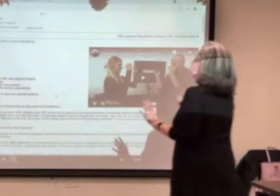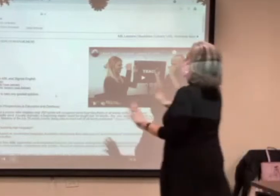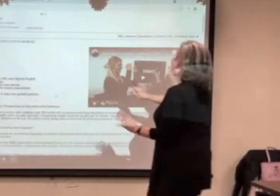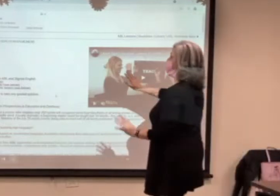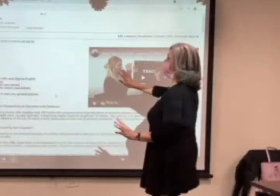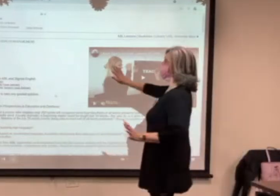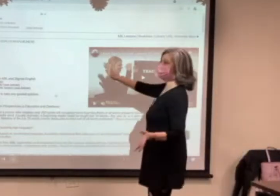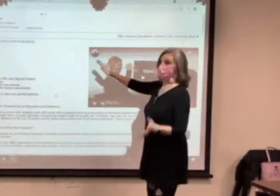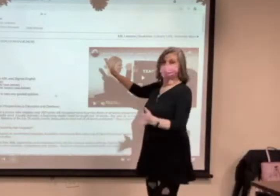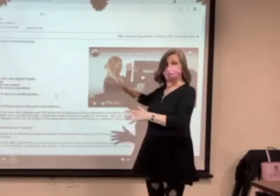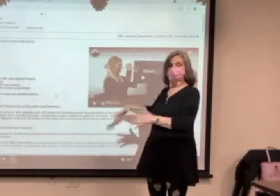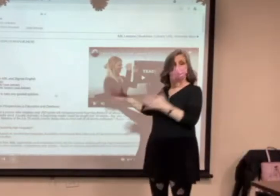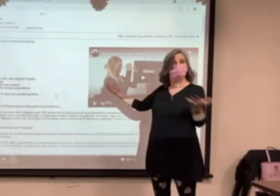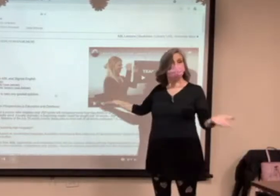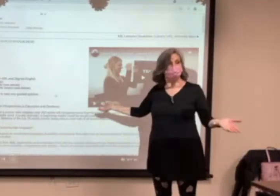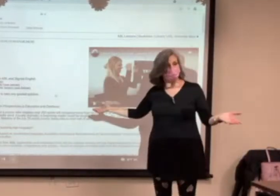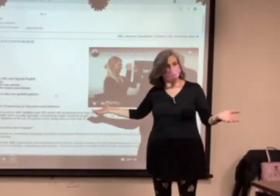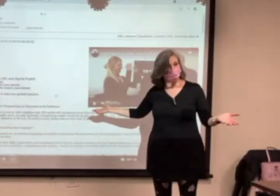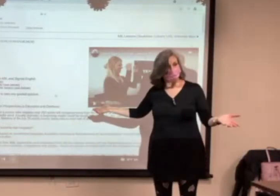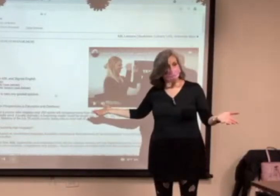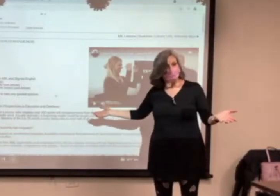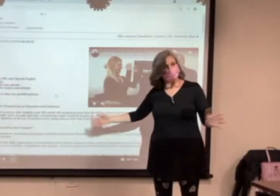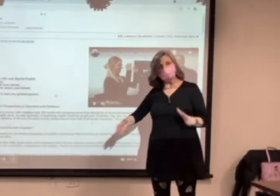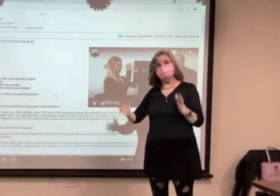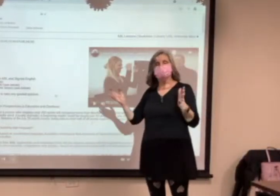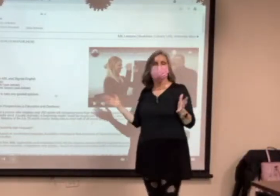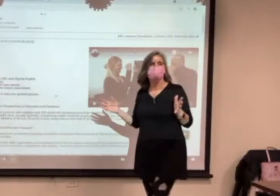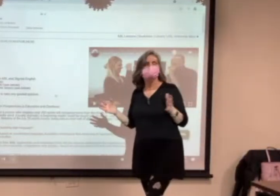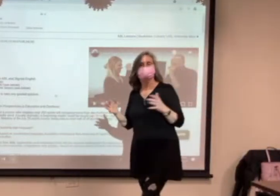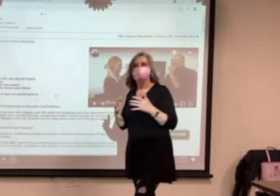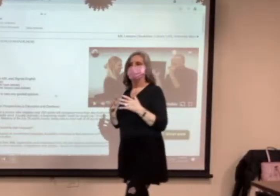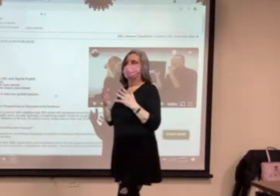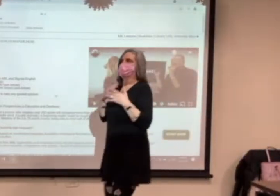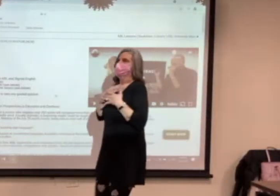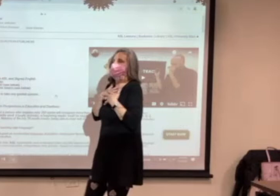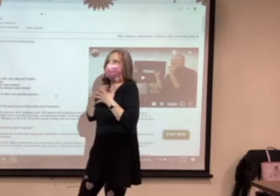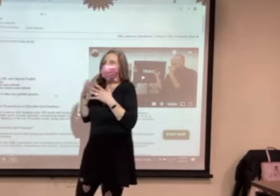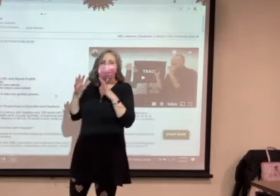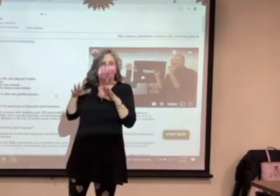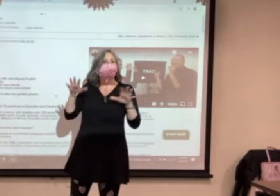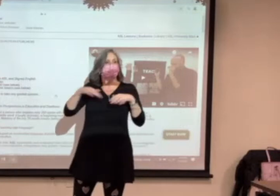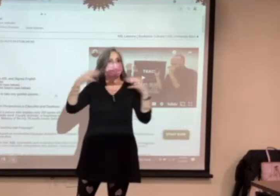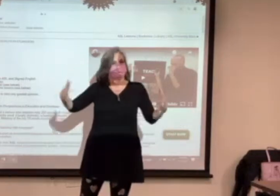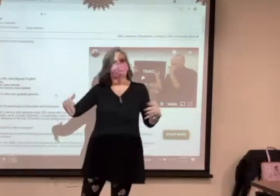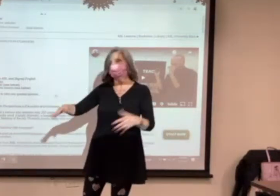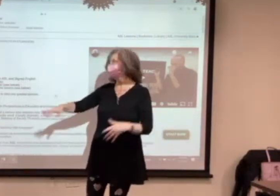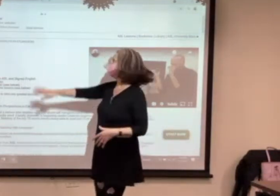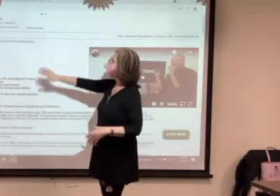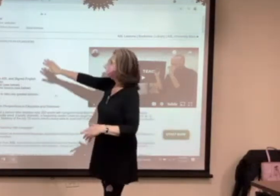All right, so now this is basically the whole lesson. So it's been so great while we went virtual. I